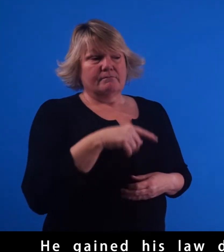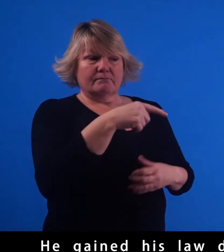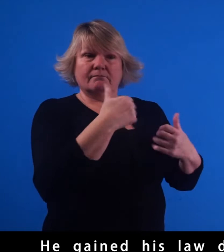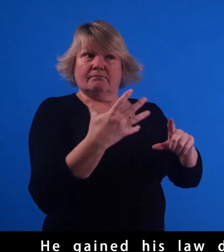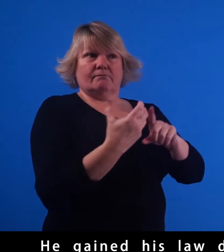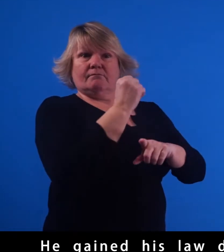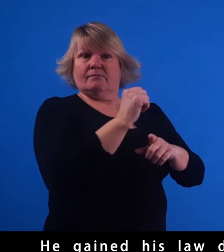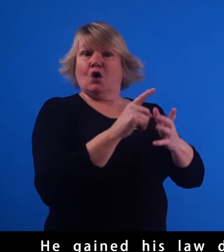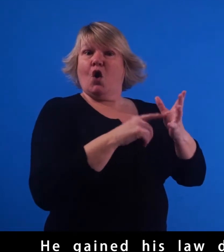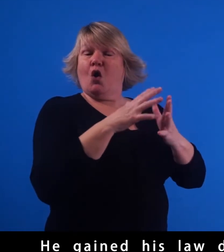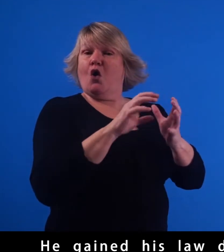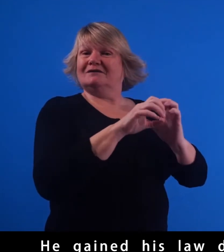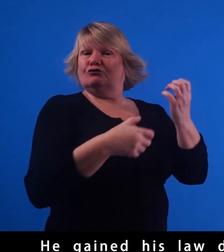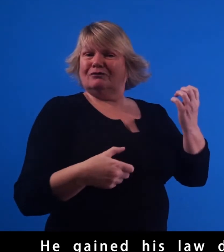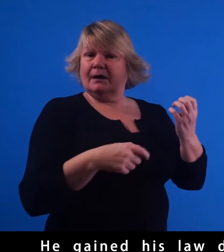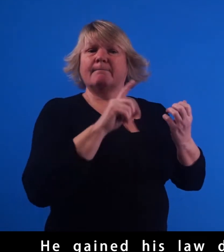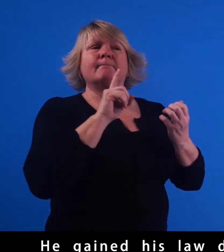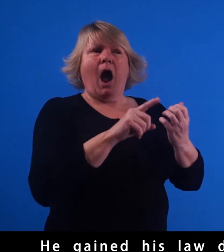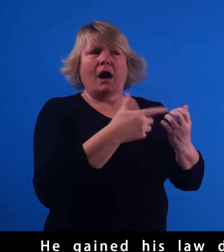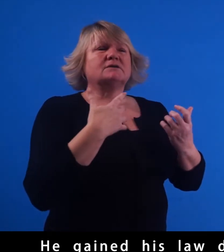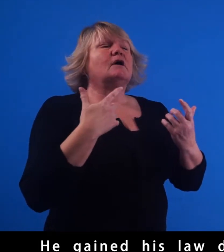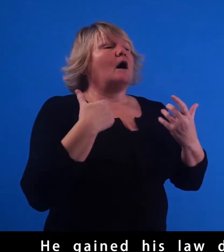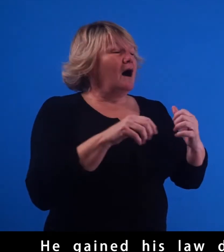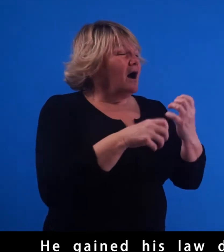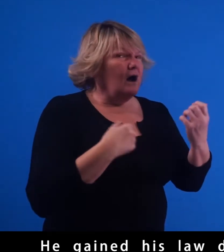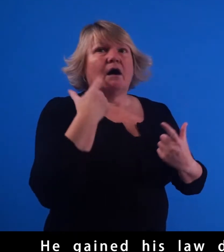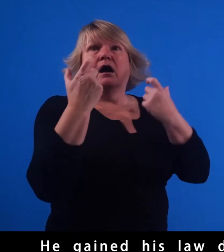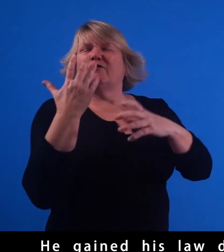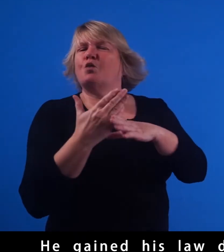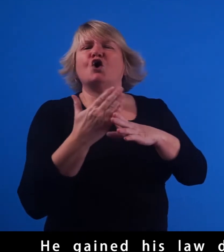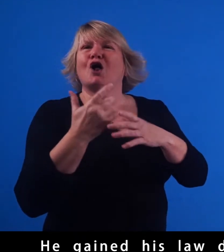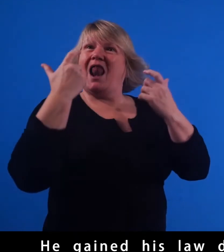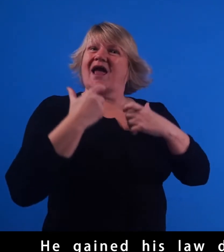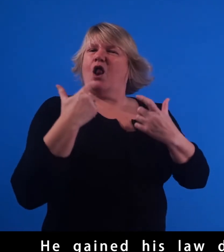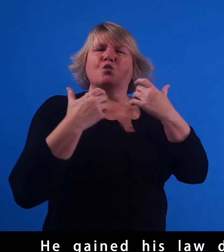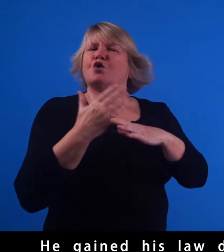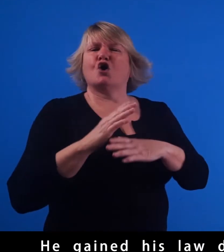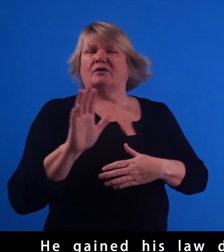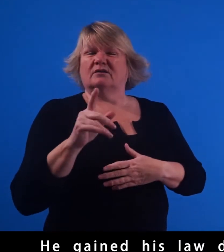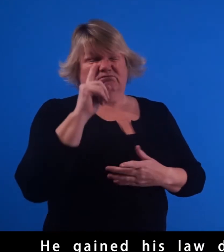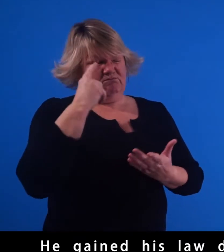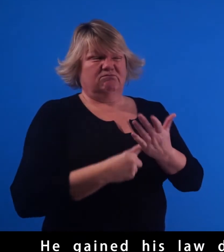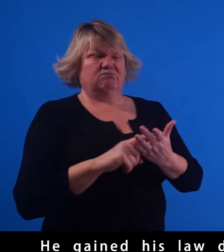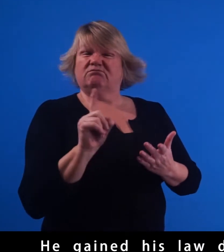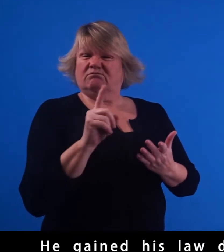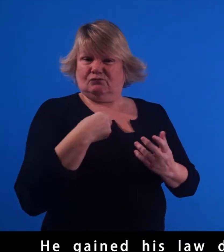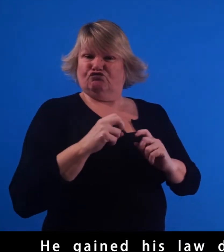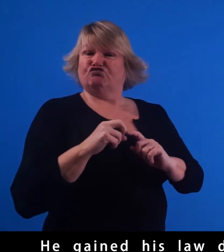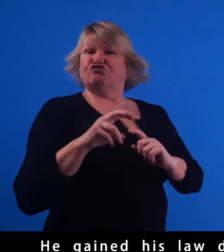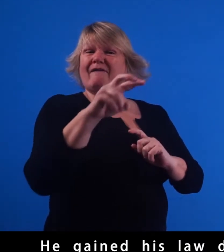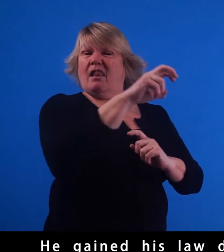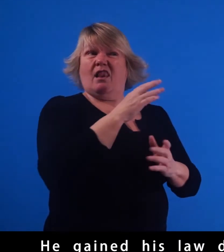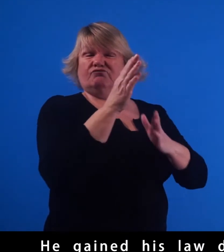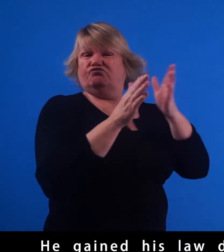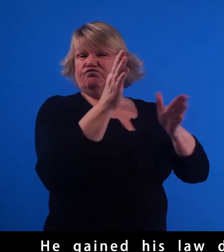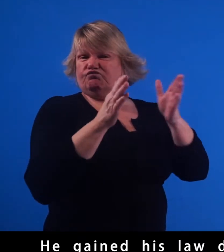He gained his law degree, but did not actively seek legal work, preferring instead to go